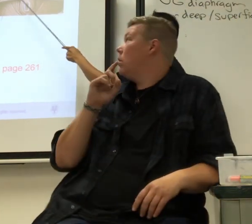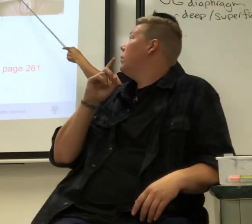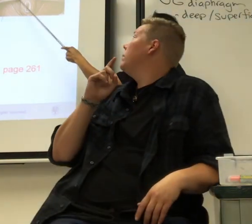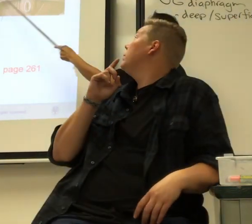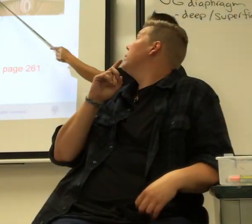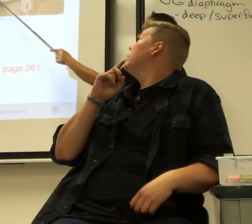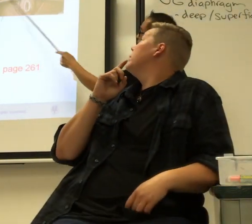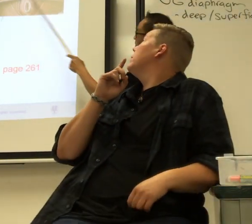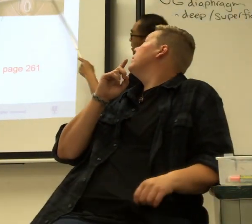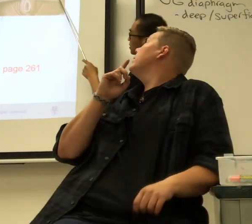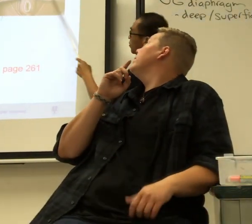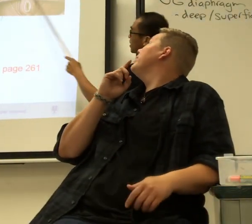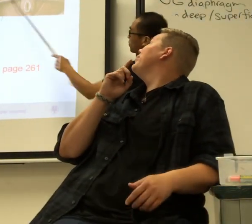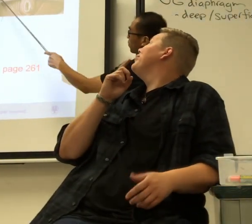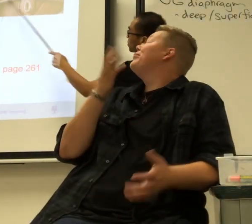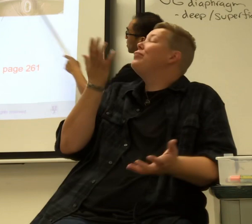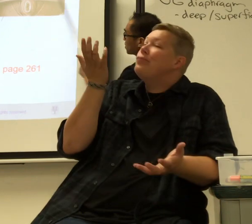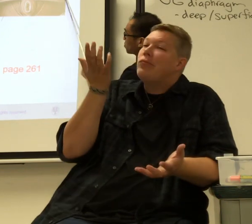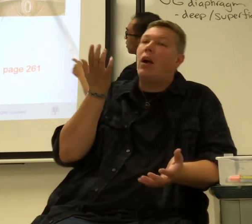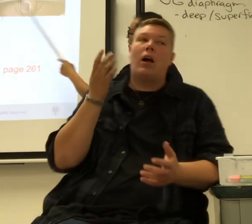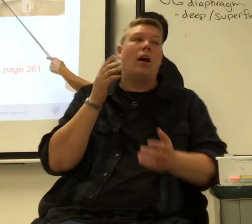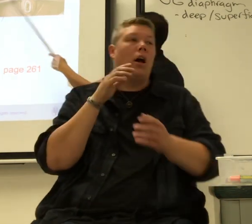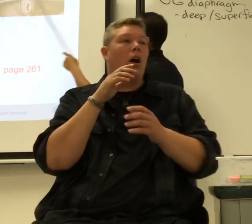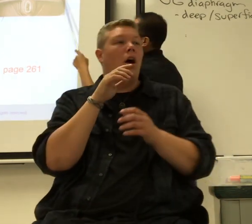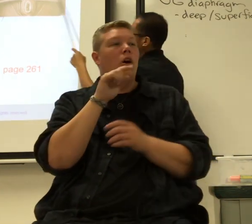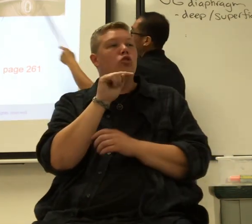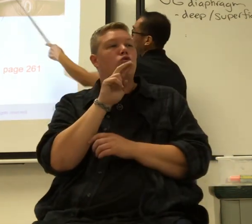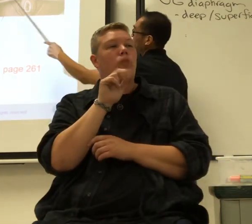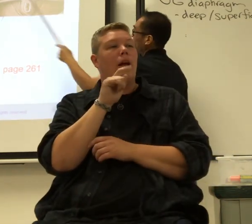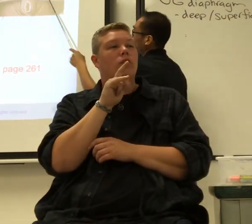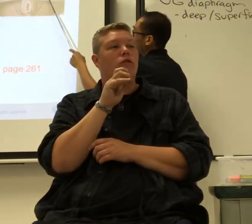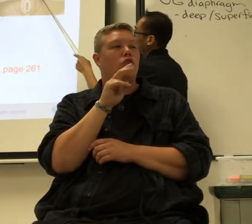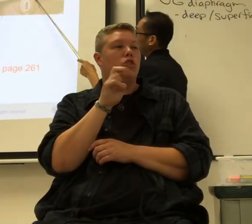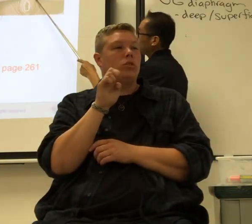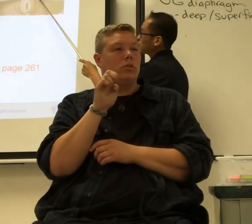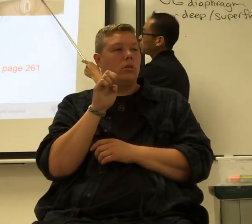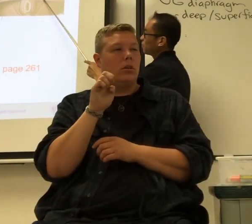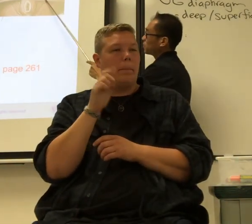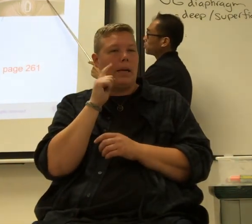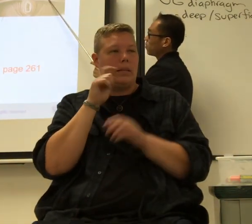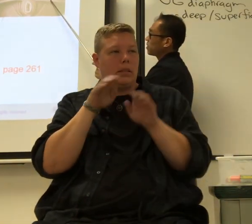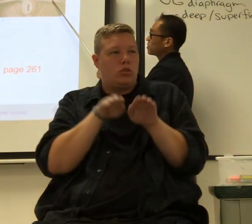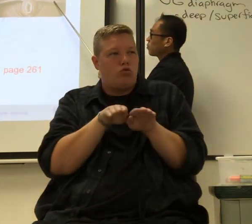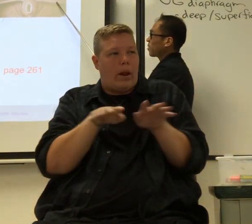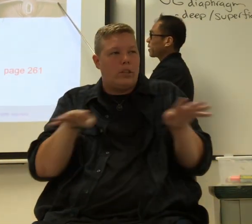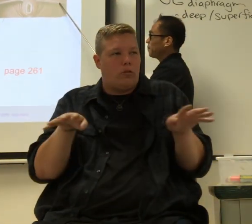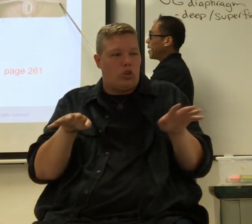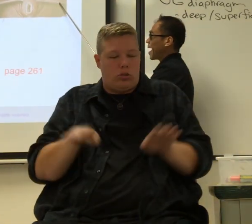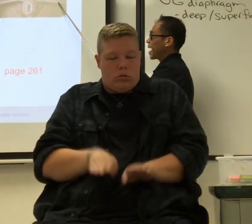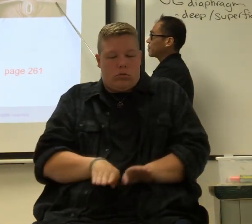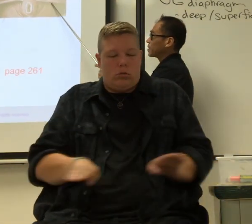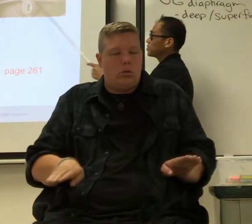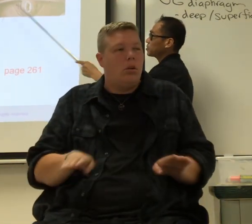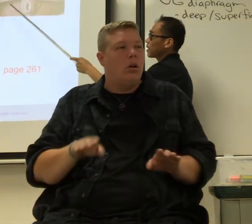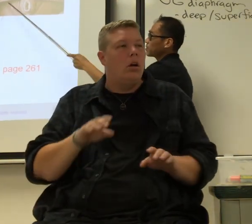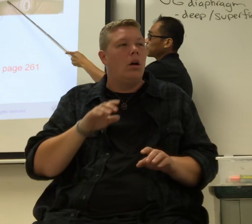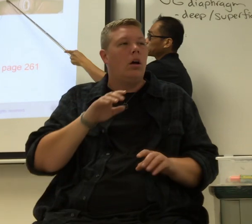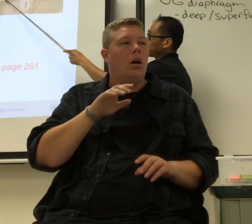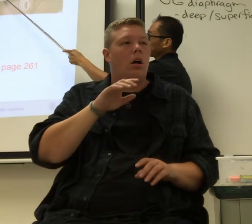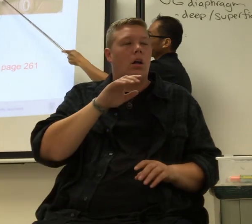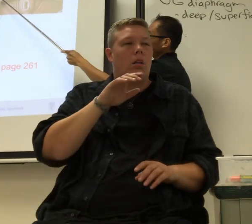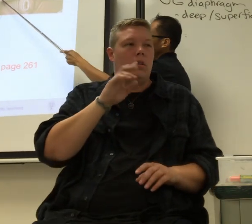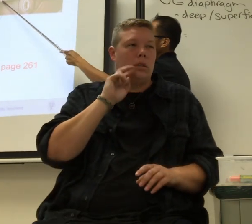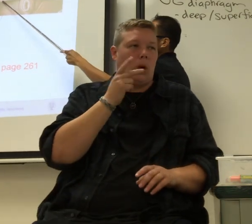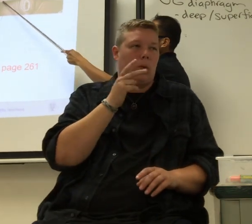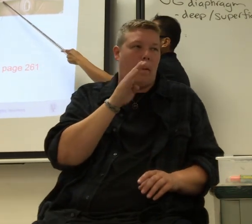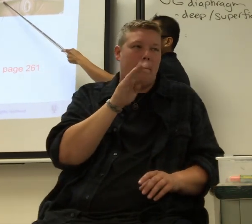on either side. It's transverse because it's running in the transverse plane there. The superficial one is more like a band. That's usually how it's